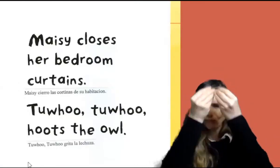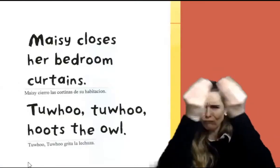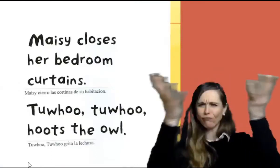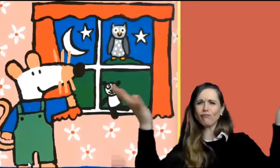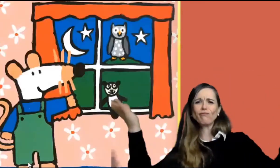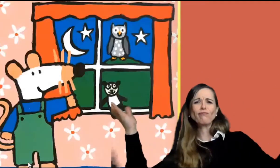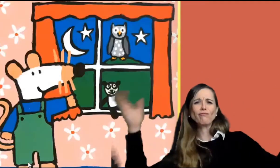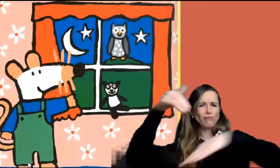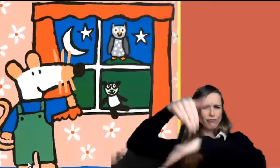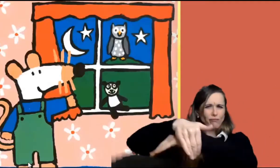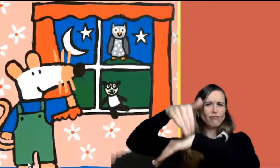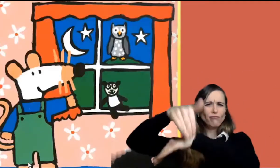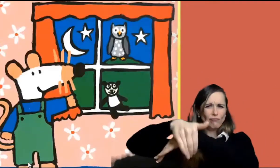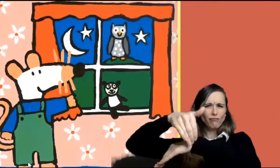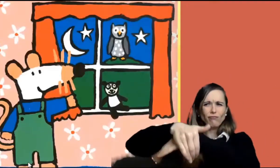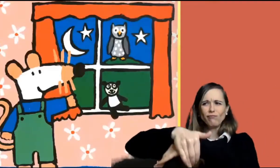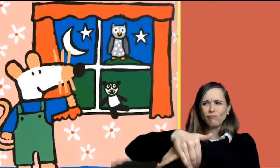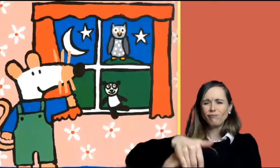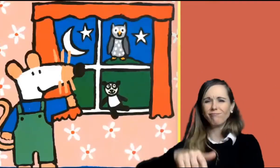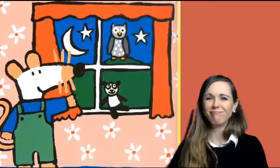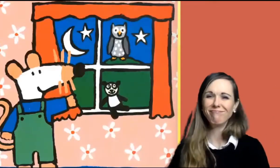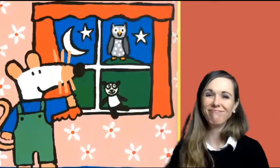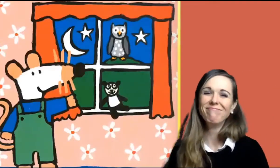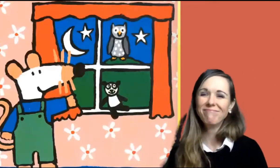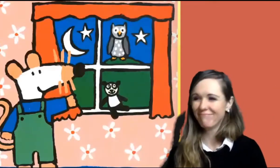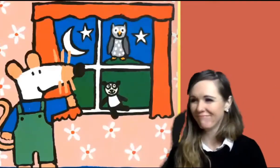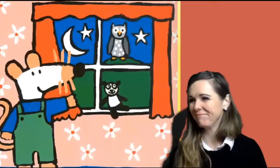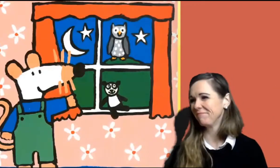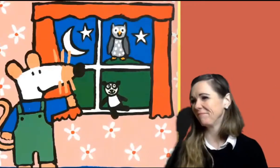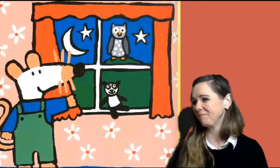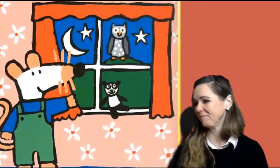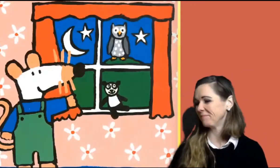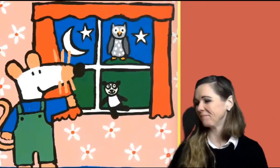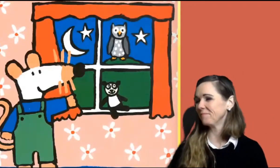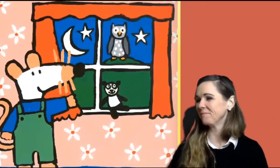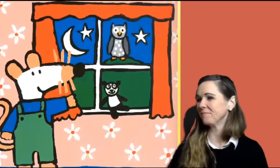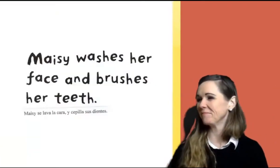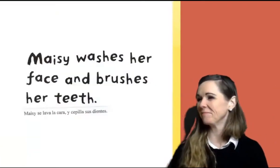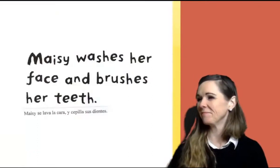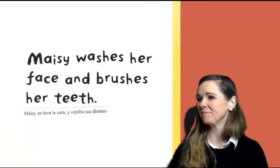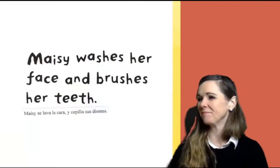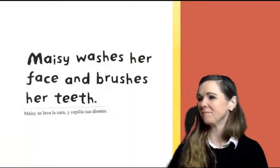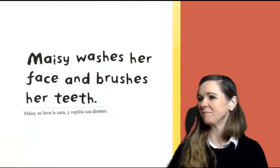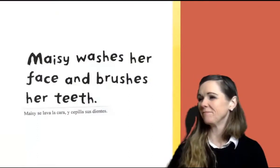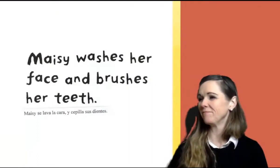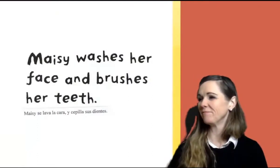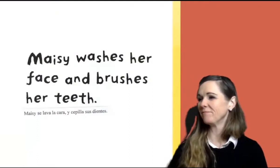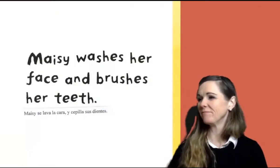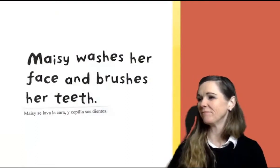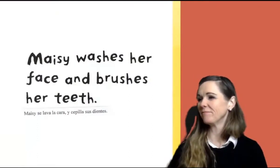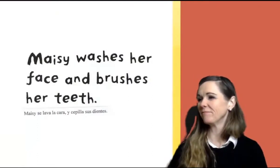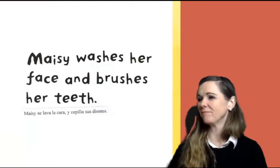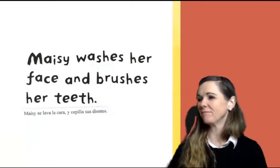And why owls? Or we know that they're out there at nighttime.